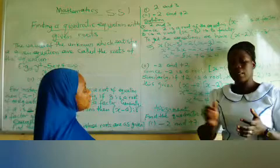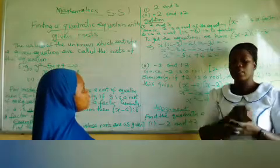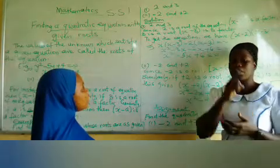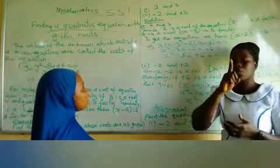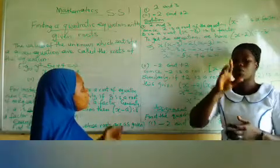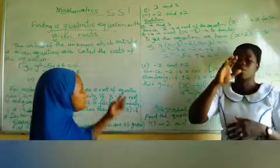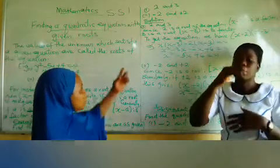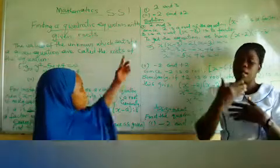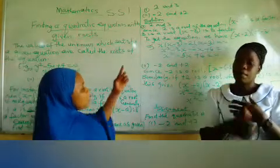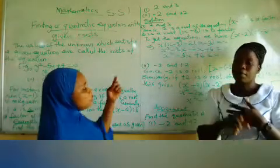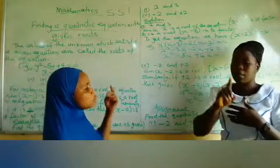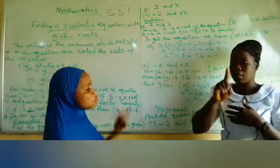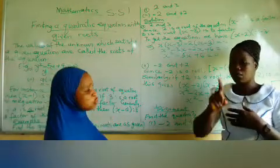other. Let's start from 2.